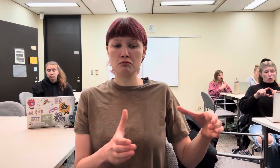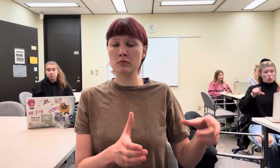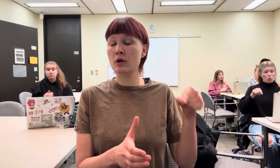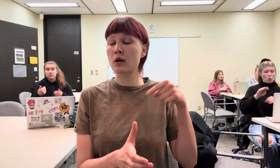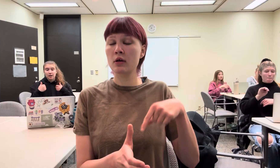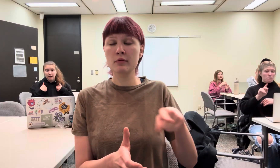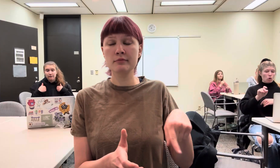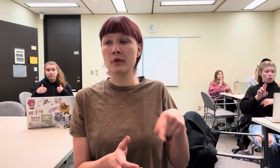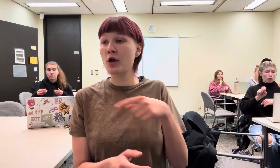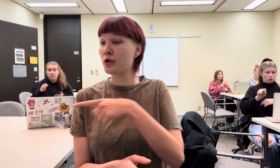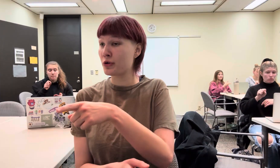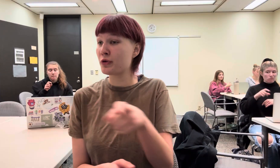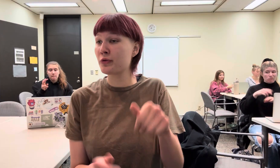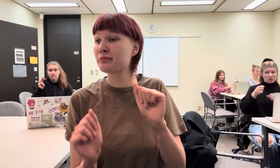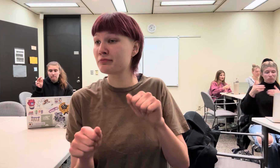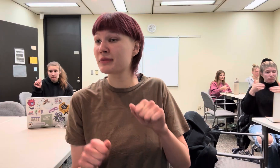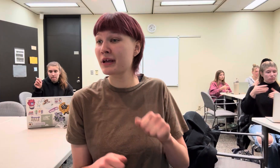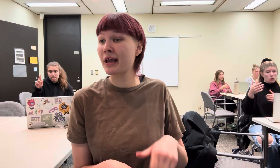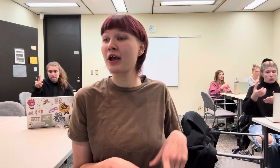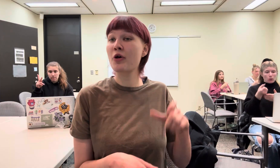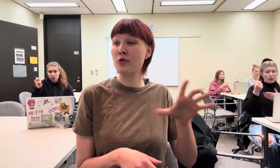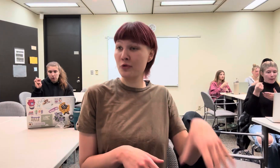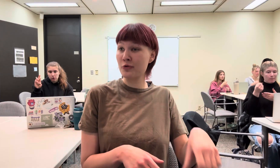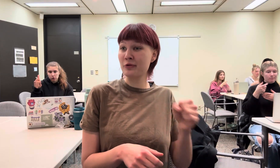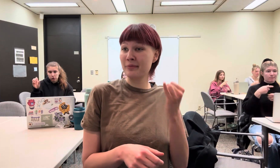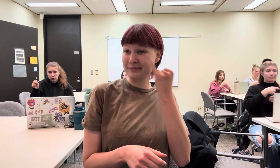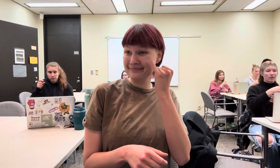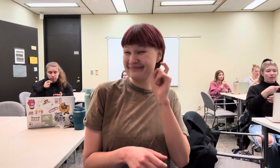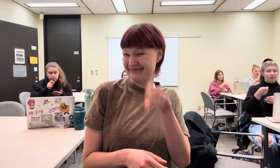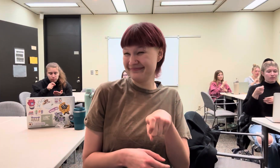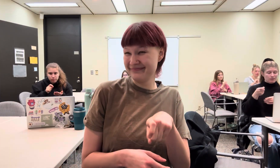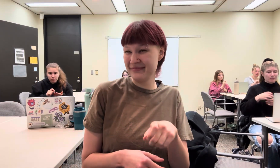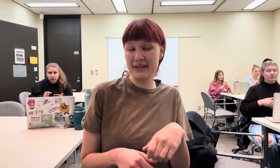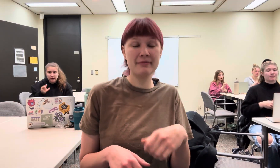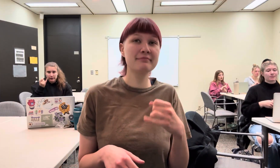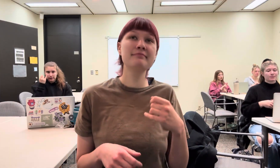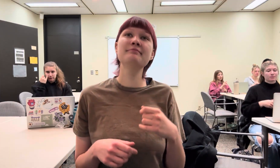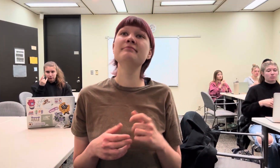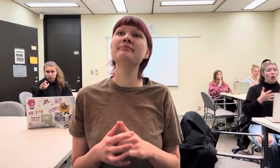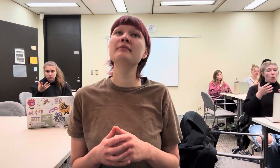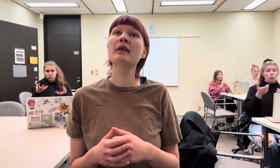those around. I want you, as we go through this together, to highlight the